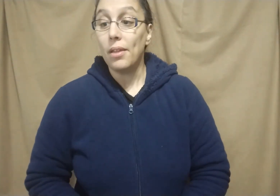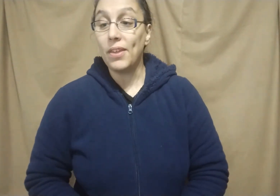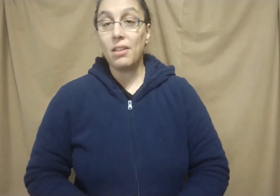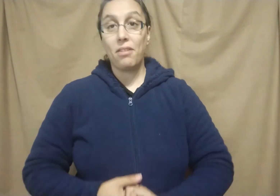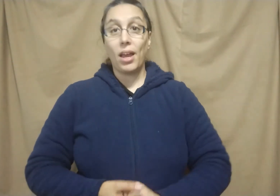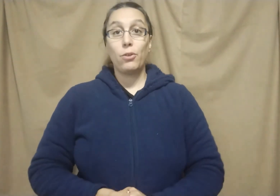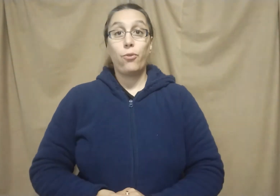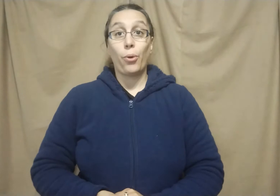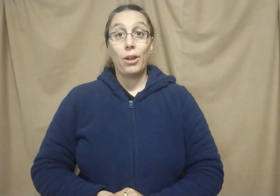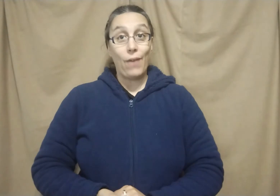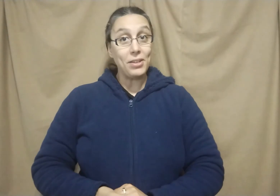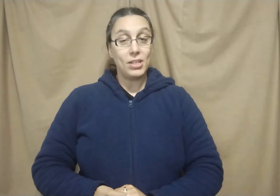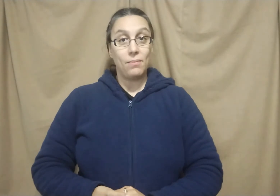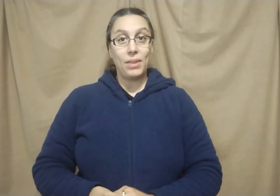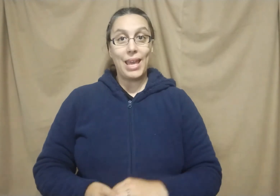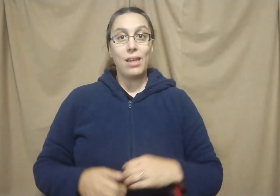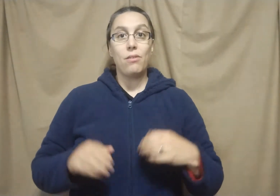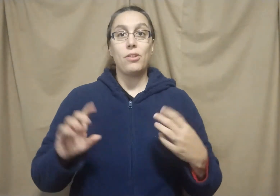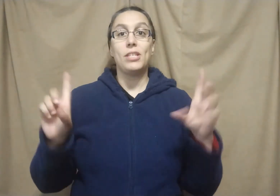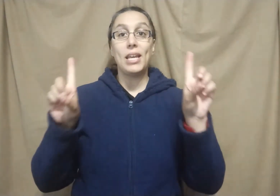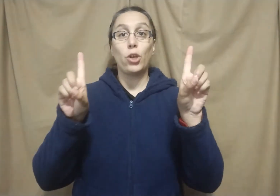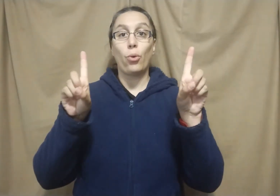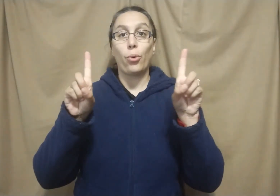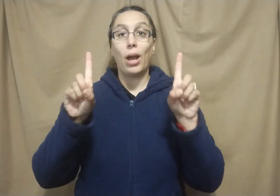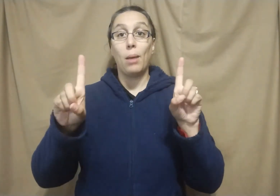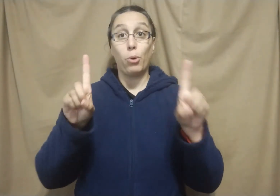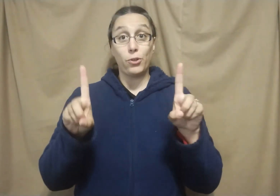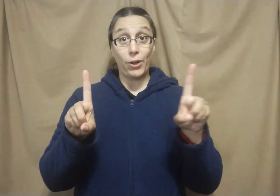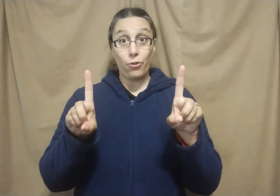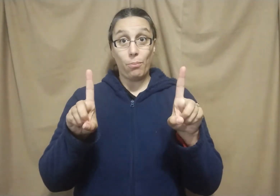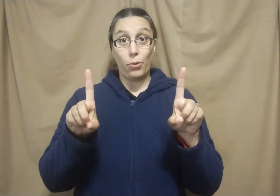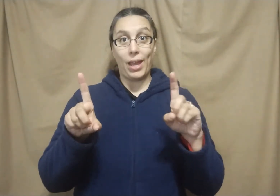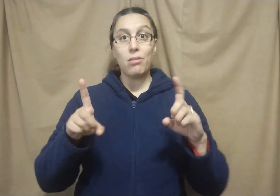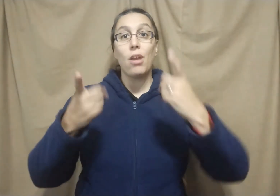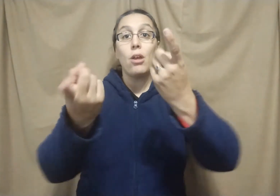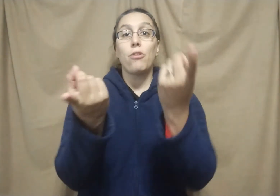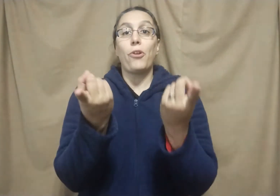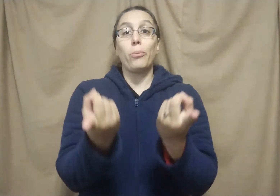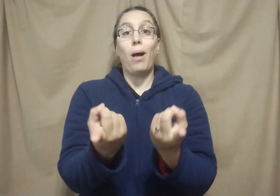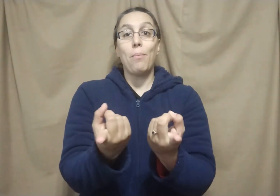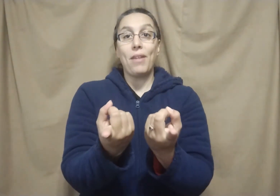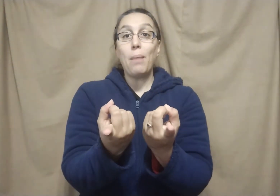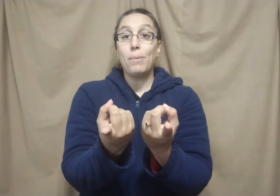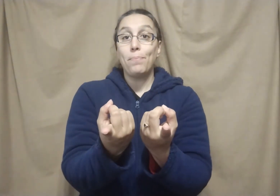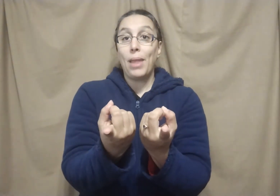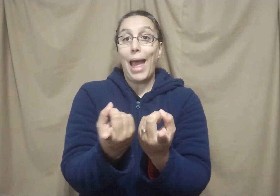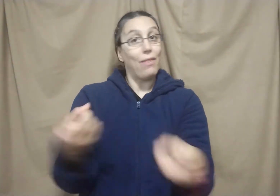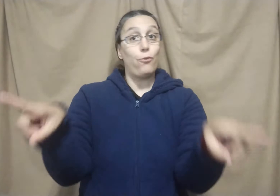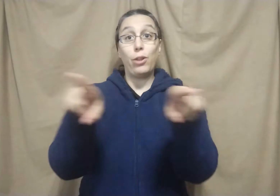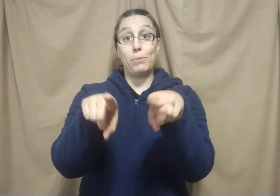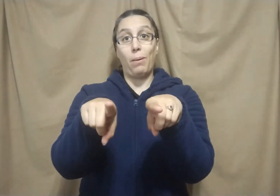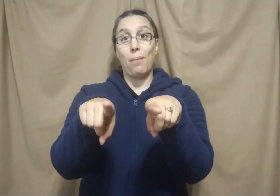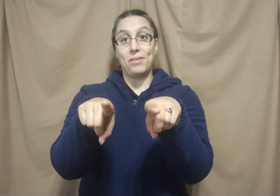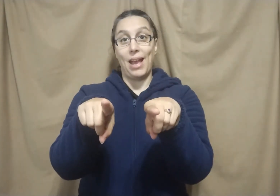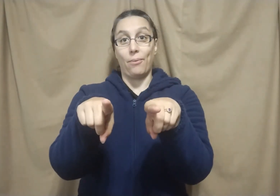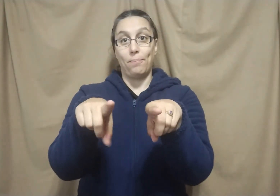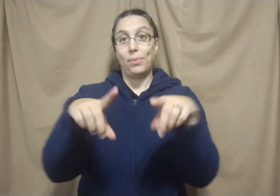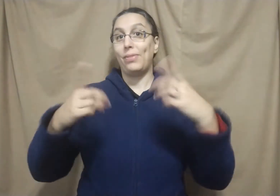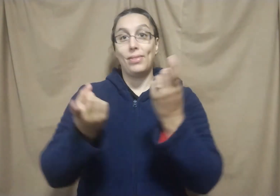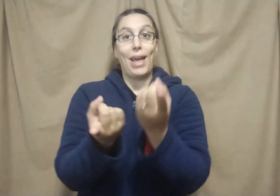The sign for event is take your pointer fingers on both hands, start palms up, and then flip to palms down. That